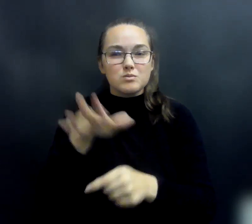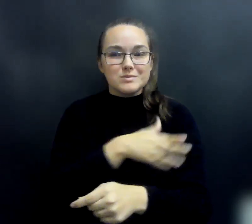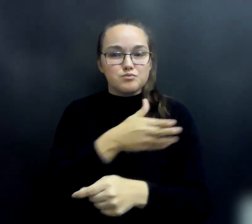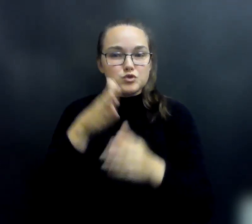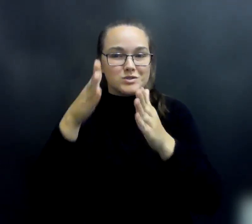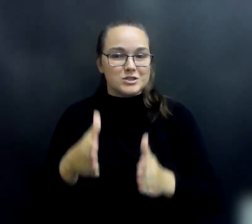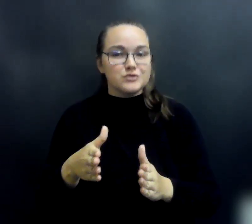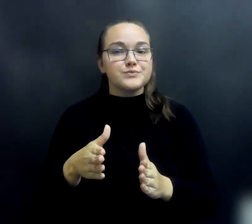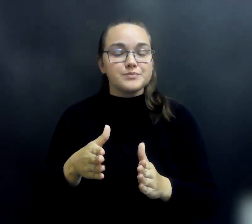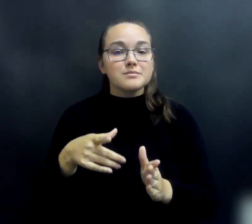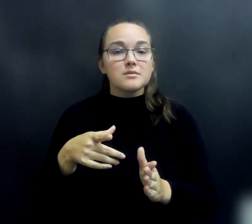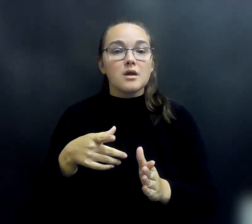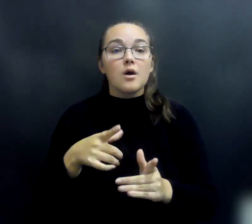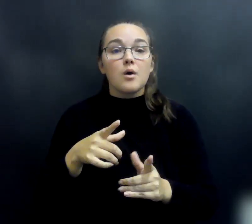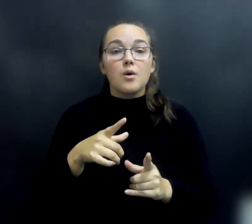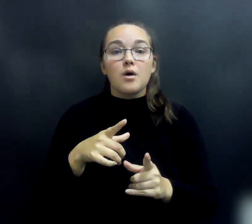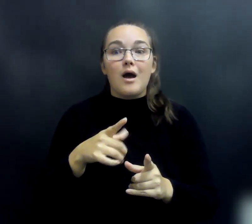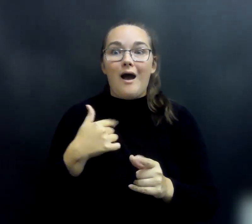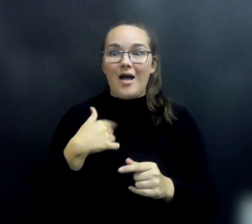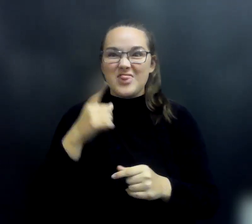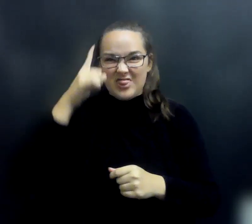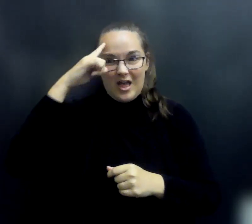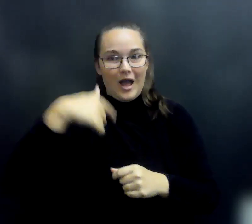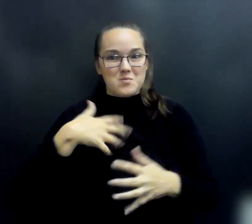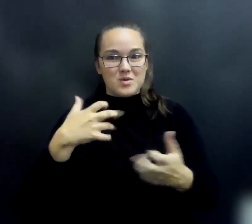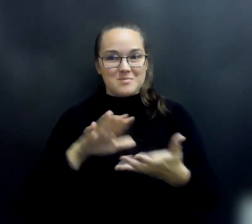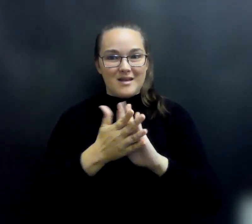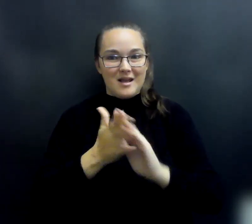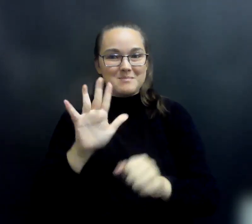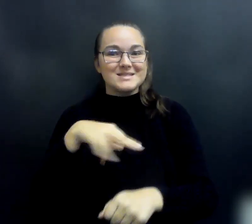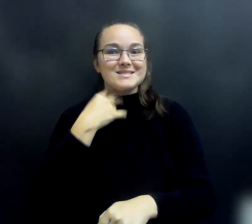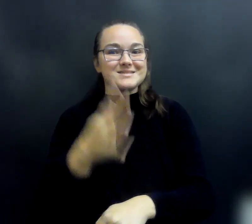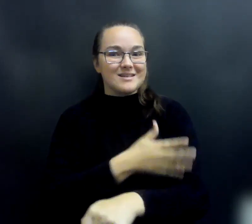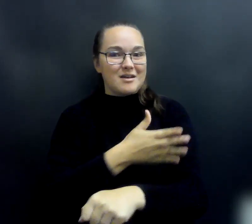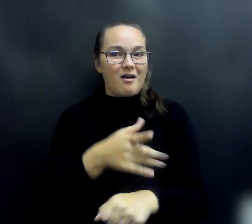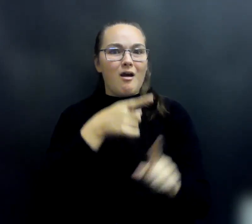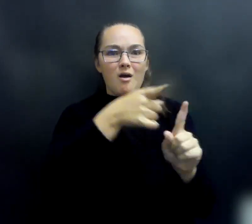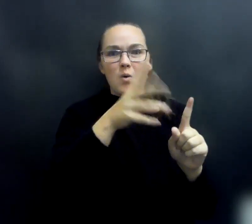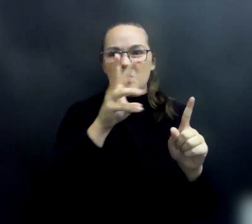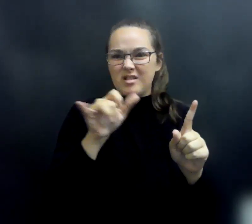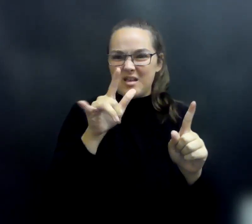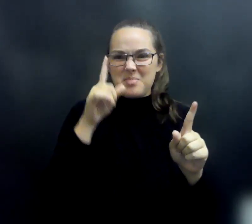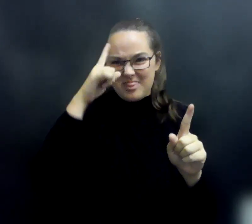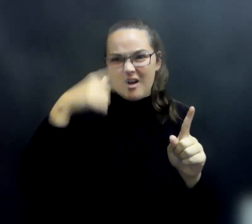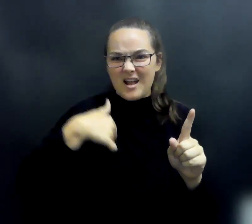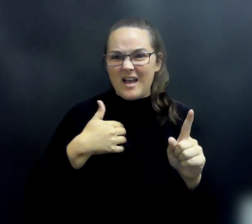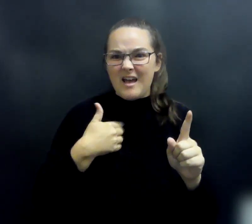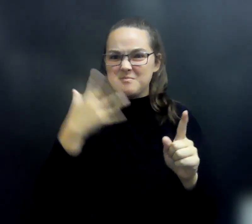the time, I wanted to be a singer. William thought I had a pretty voice. He offered to give me